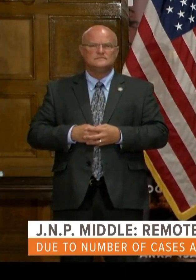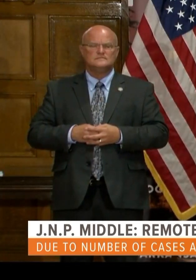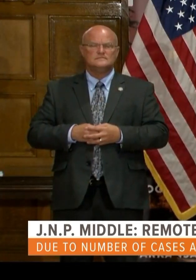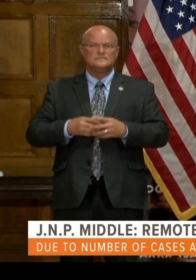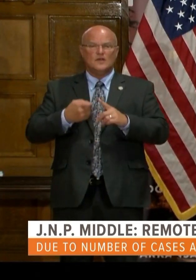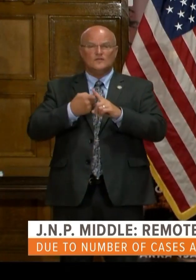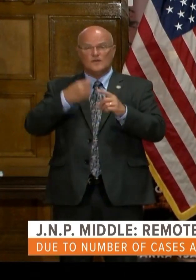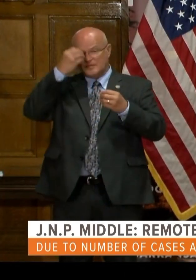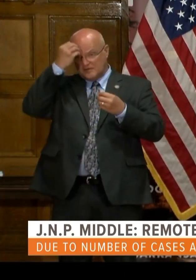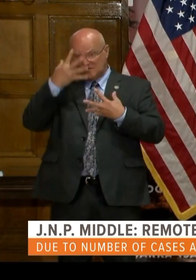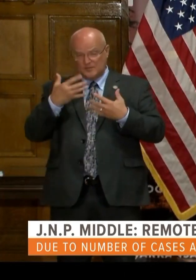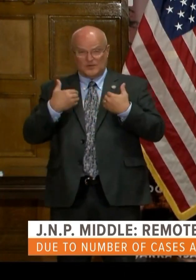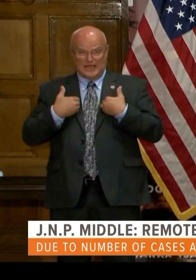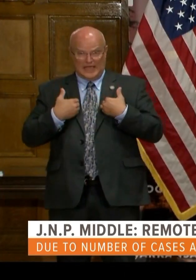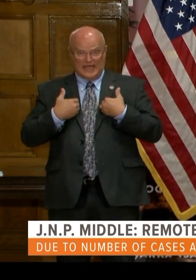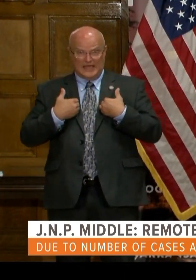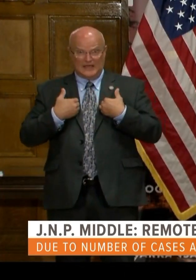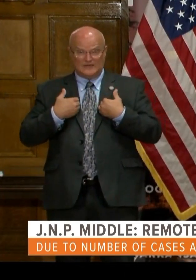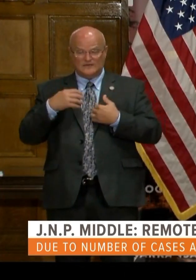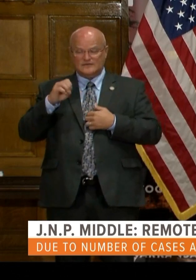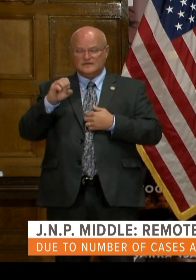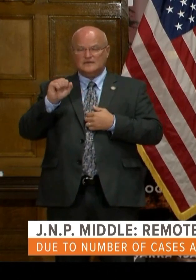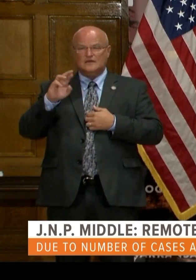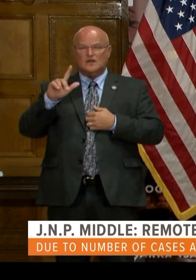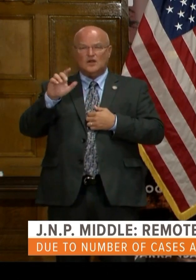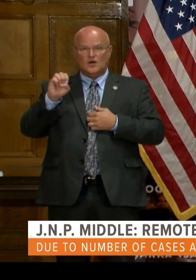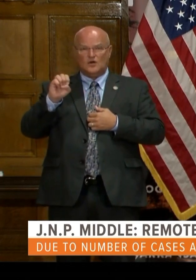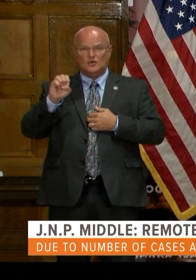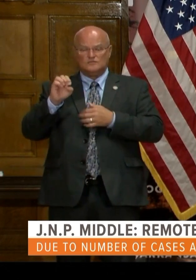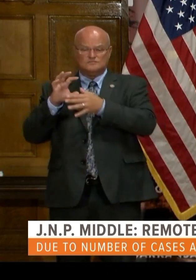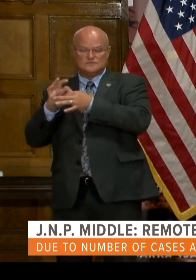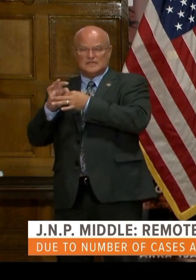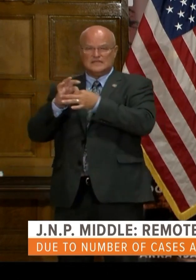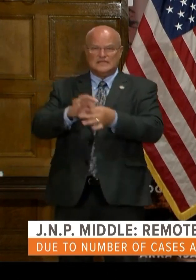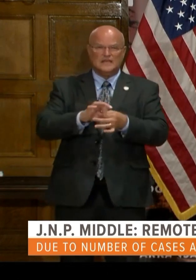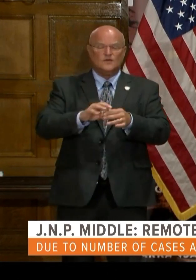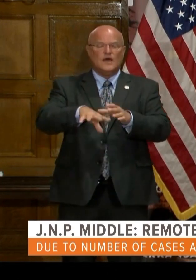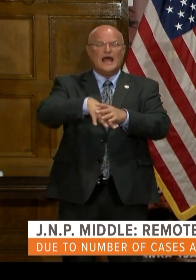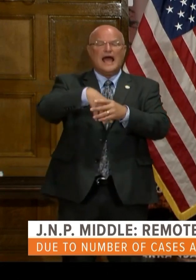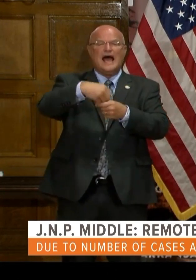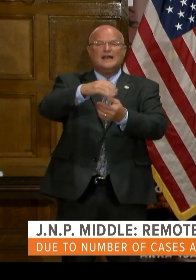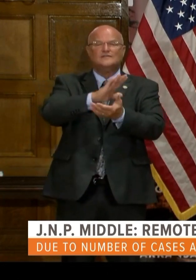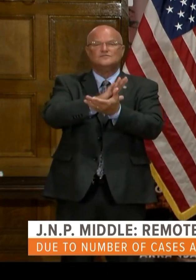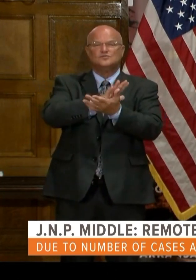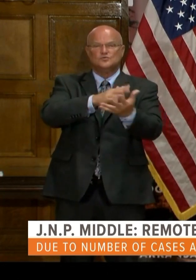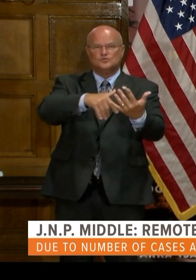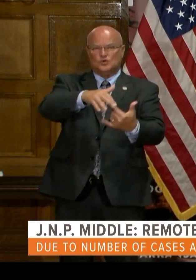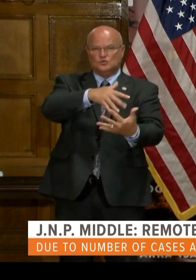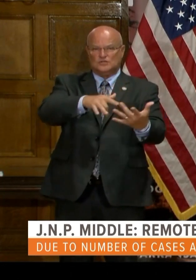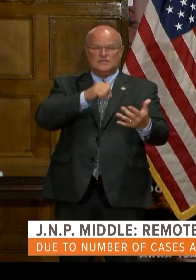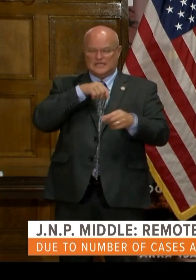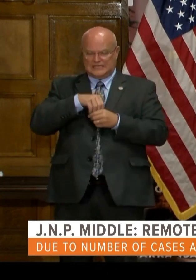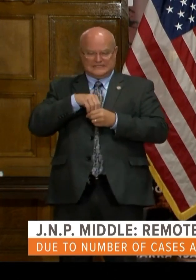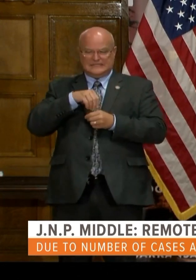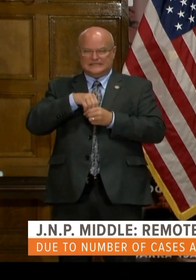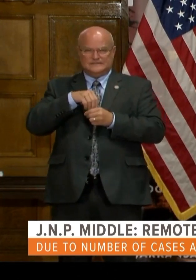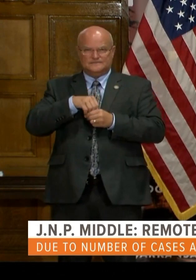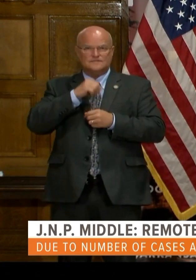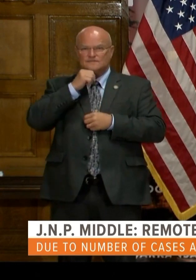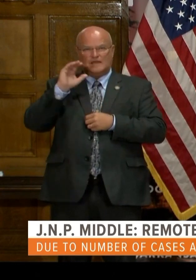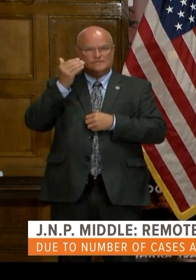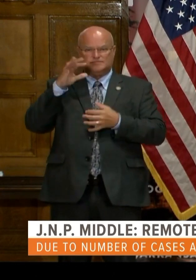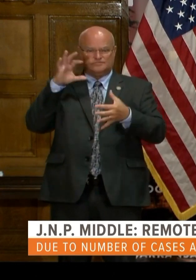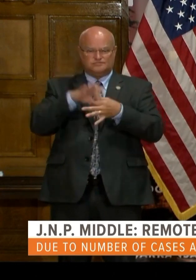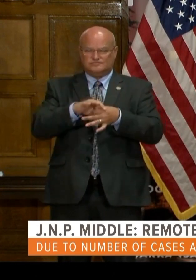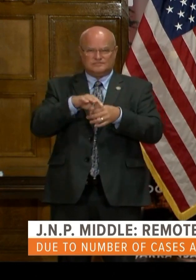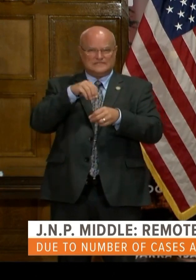From the information we have, that appears to be connected with out-of-school socialization. Does not appear to be